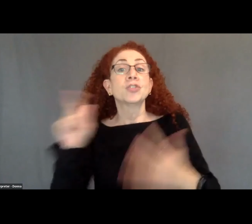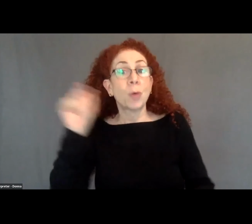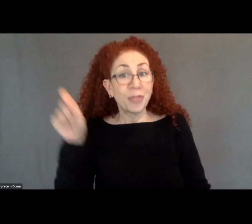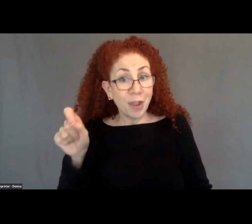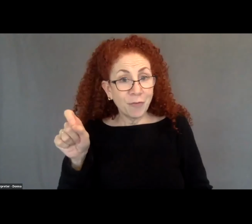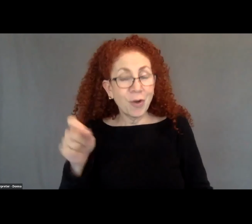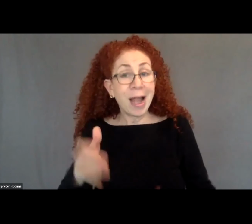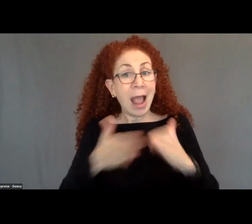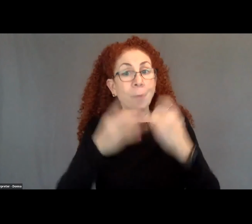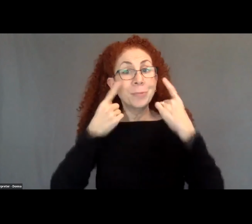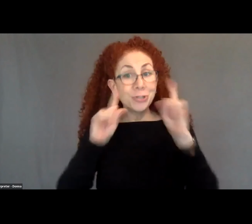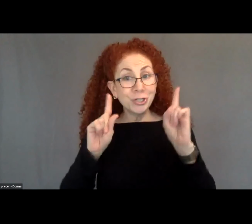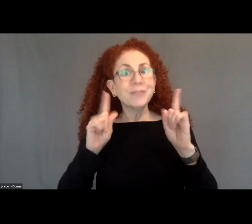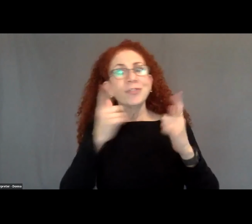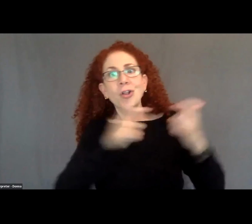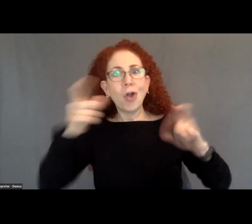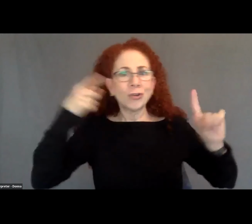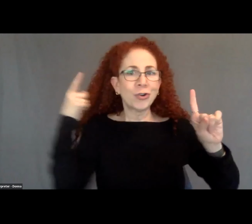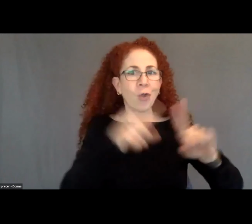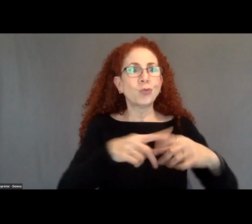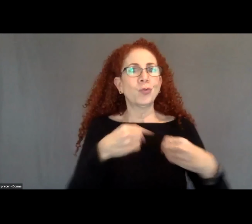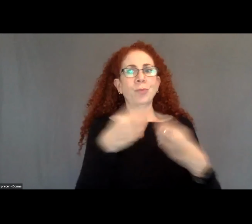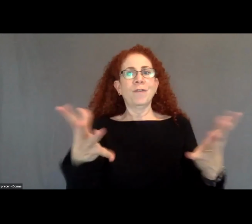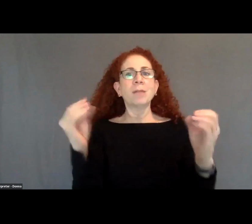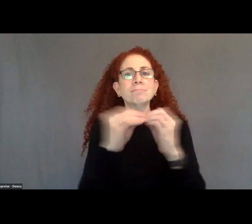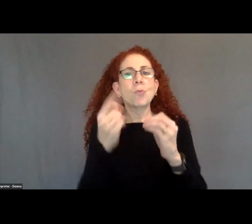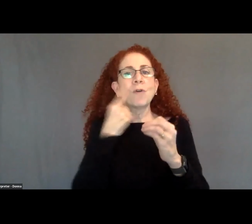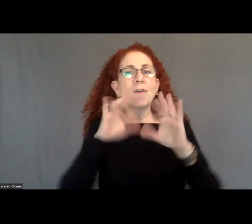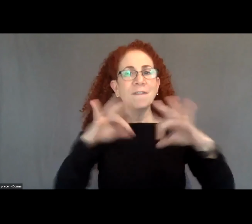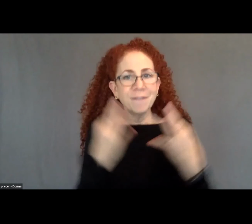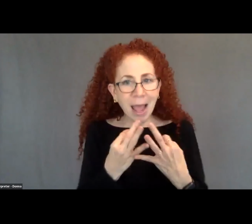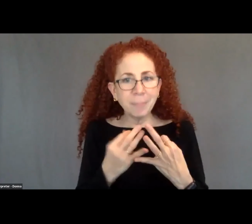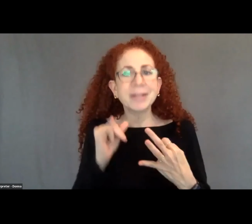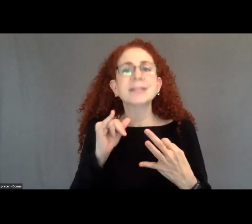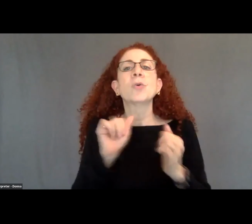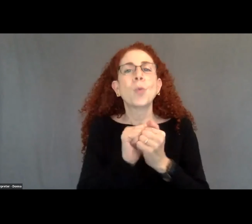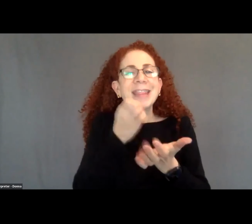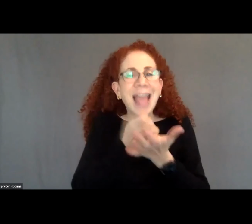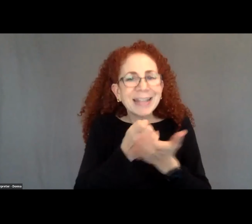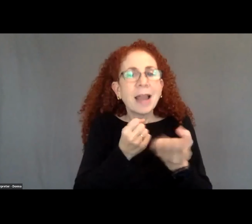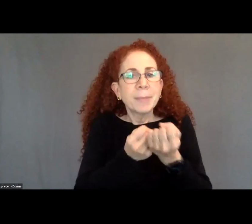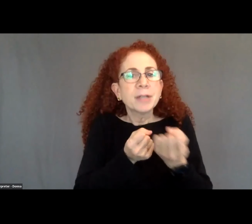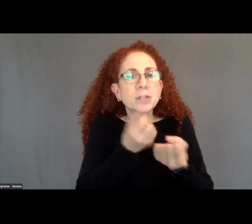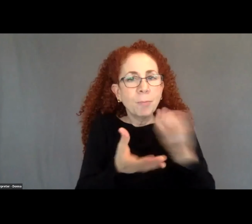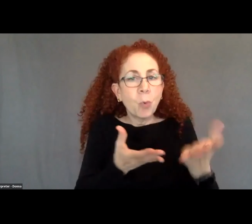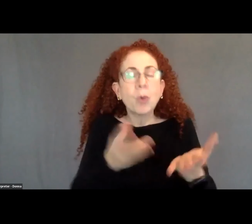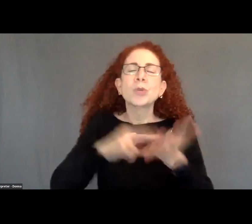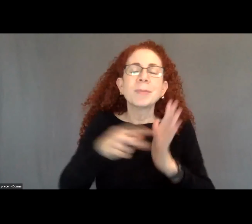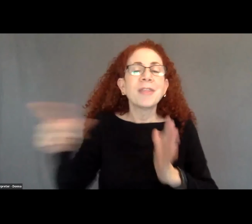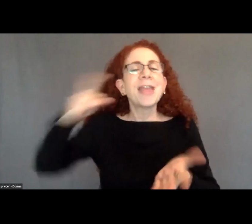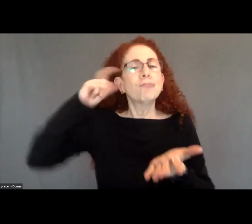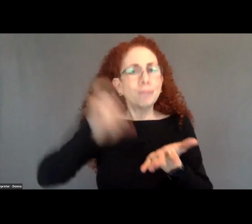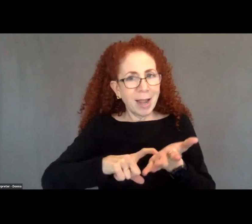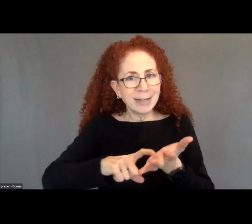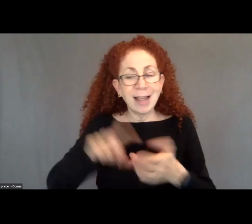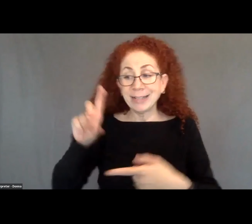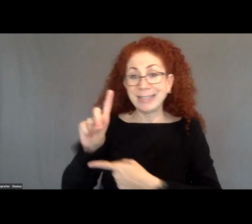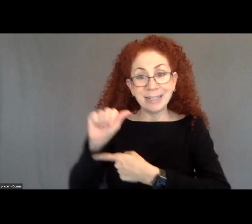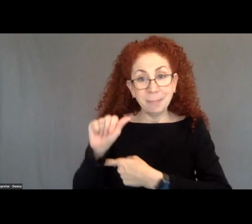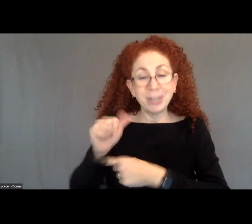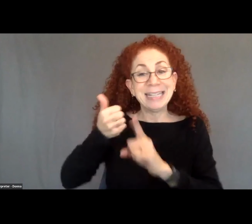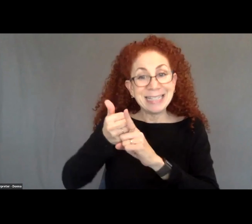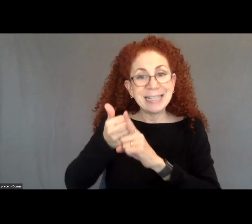help achieve their larger goal, which was to provide more poor families with economic support. So in other words, they recognized that disability was